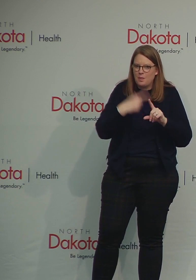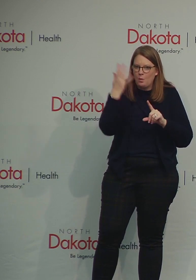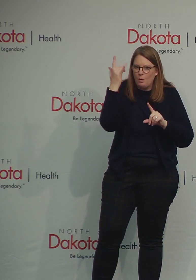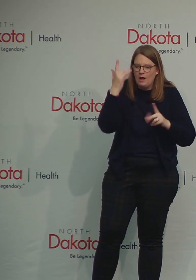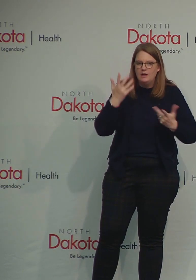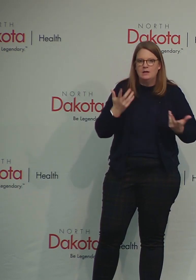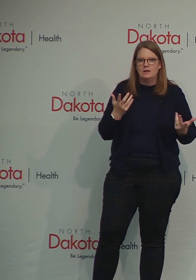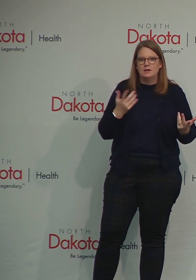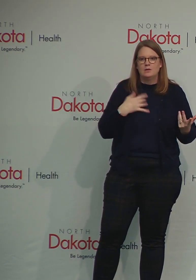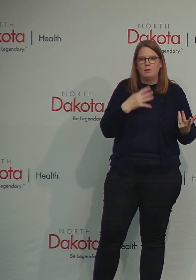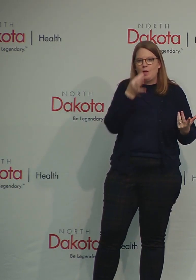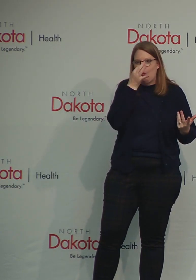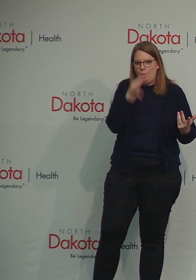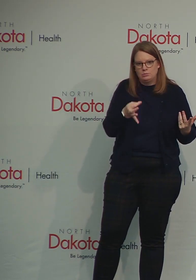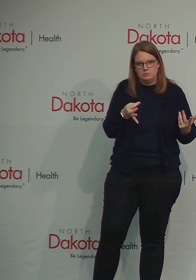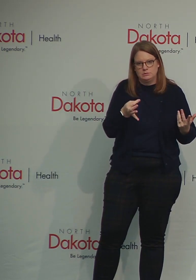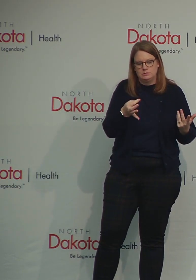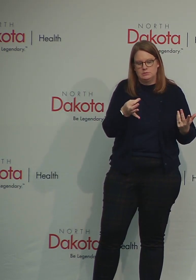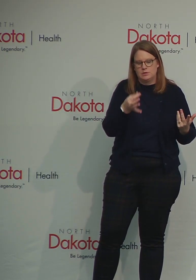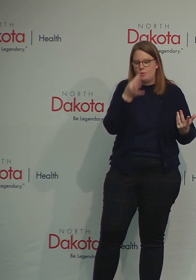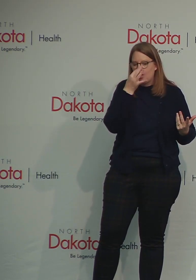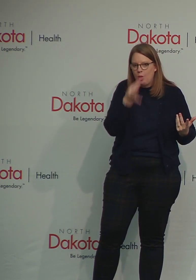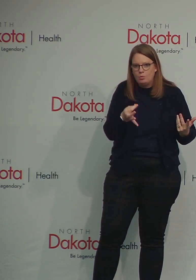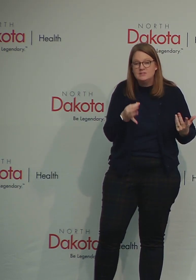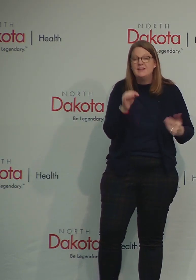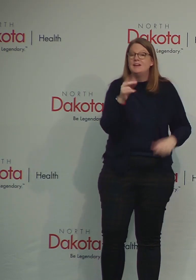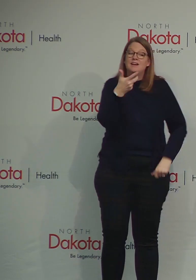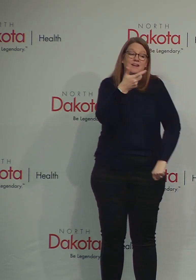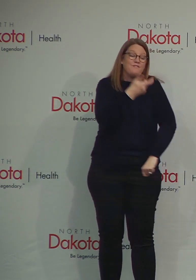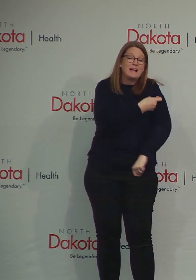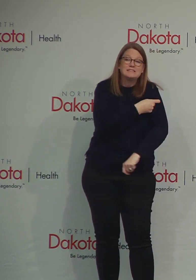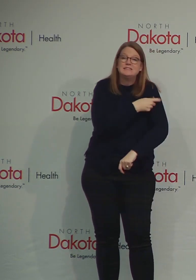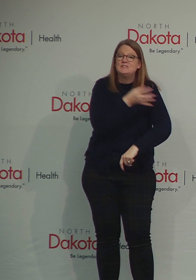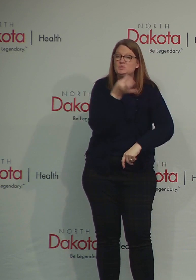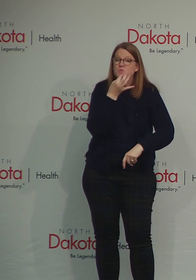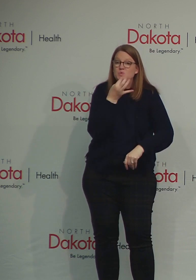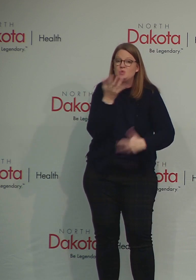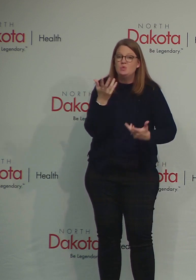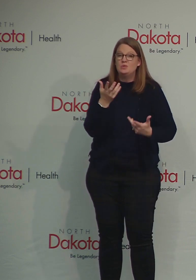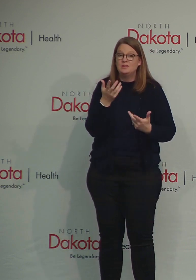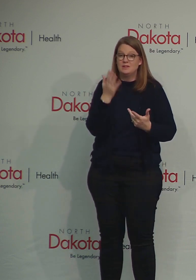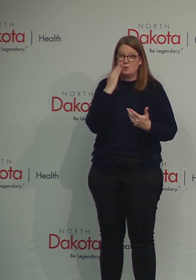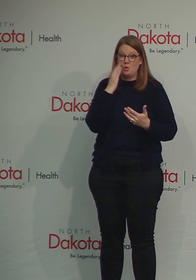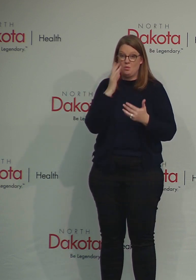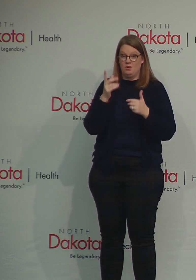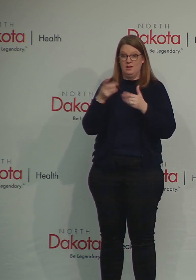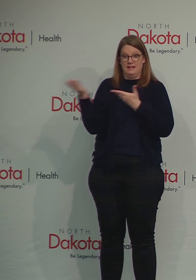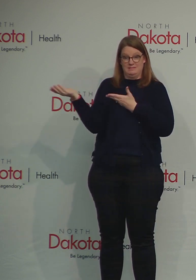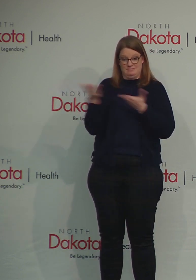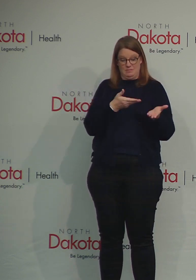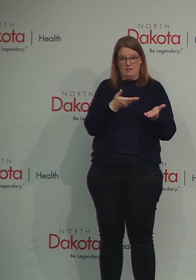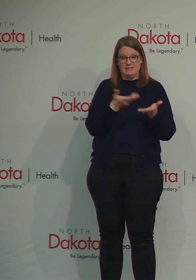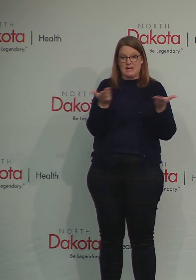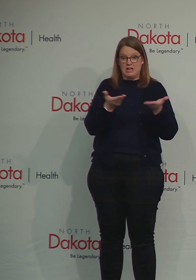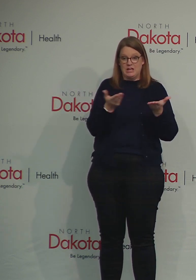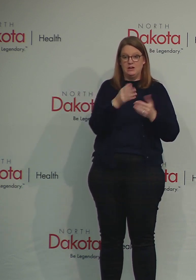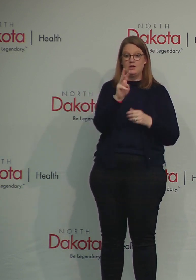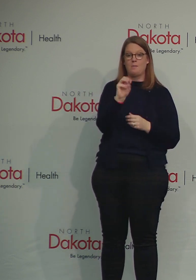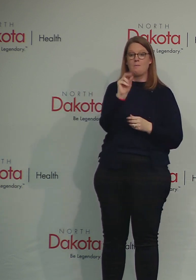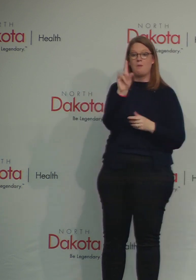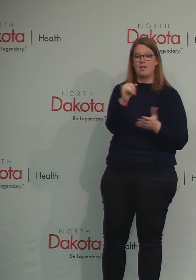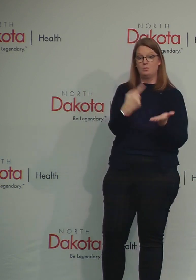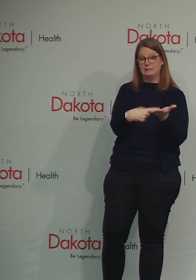we're so close. Vaccines are on the way. The first shipments are coming to North Dakota soon. Molly's going to talk about